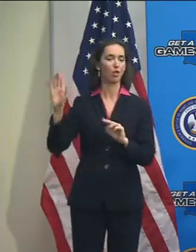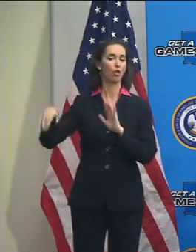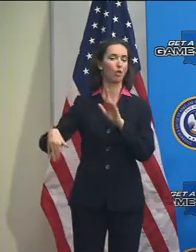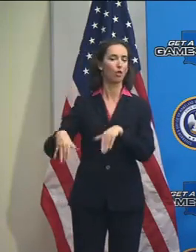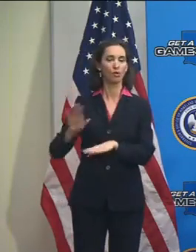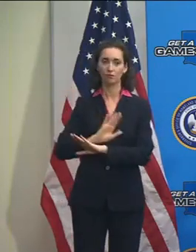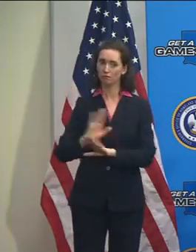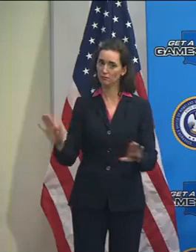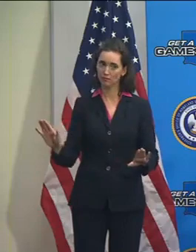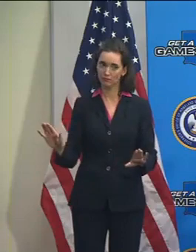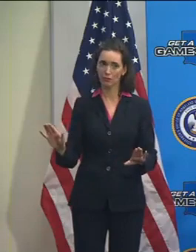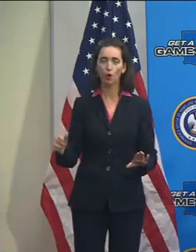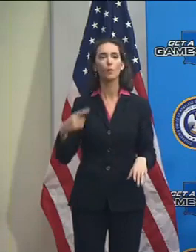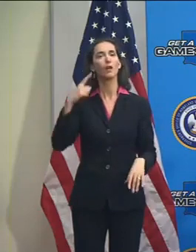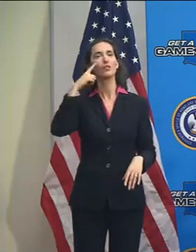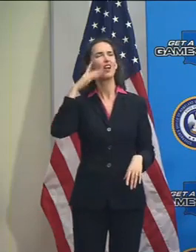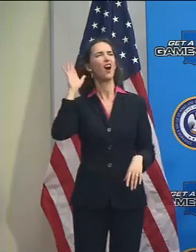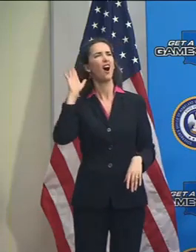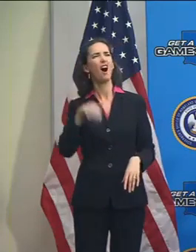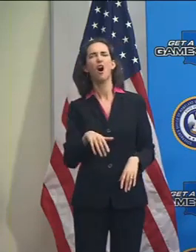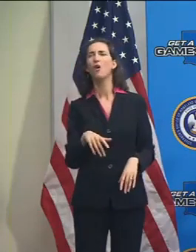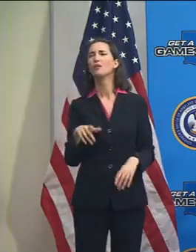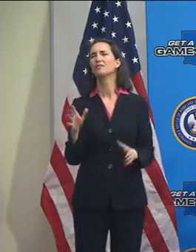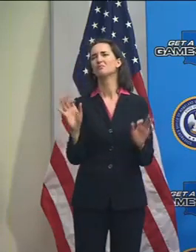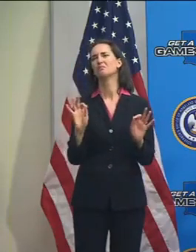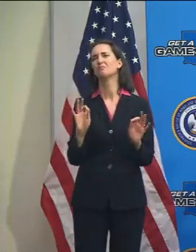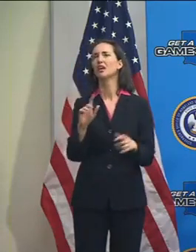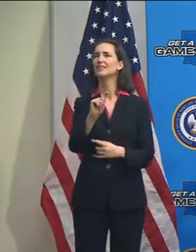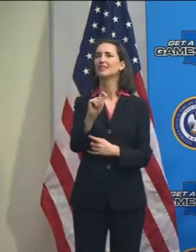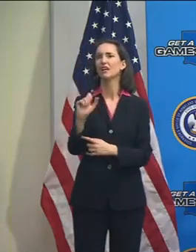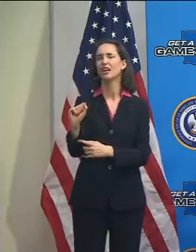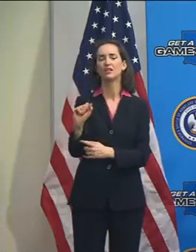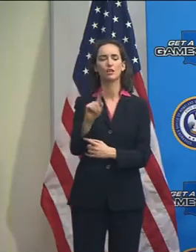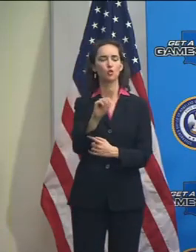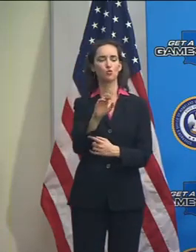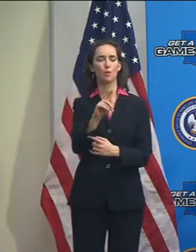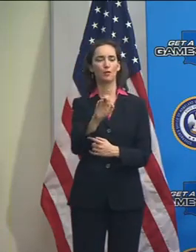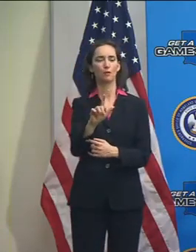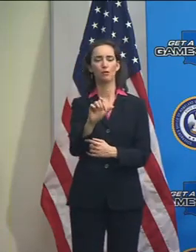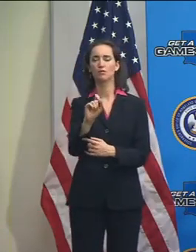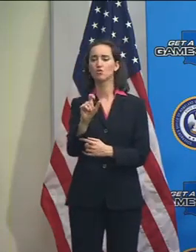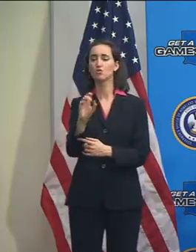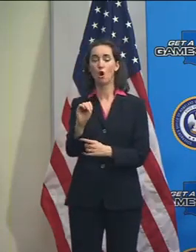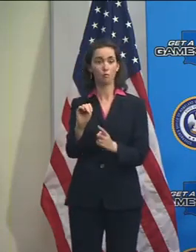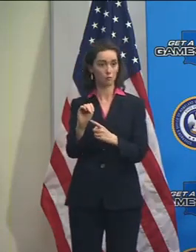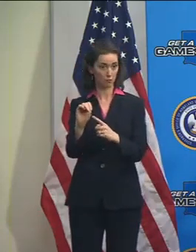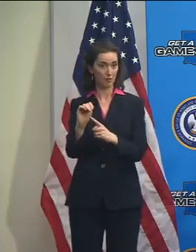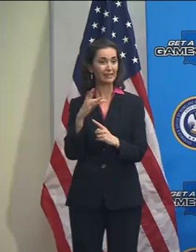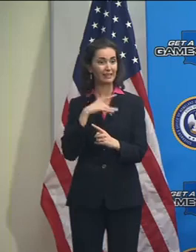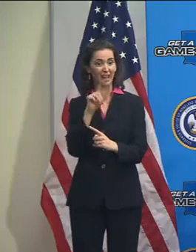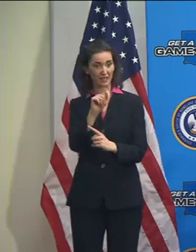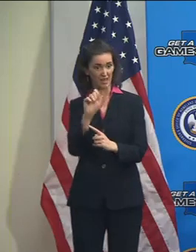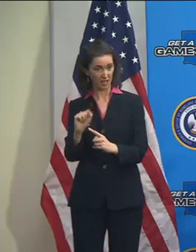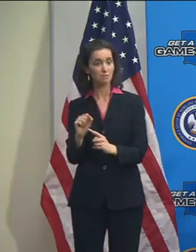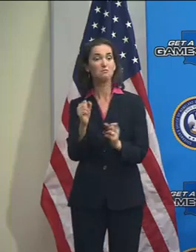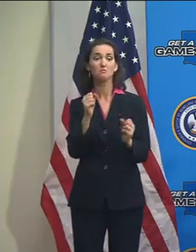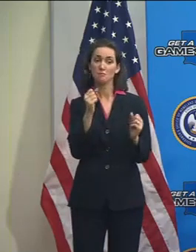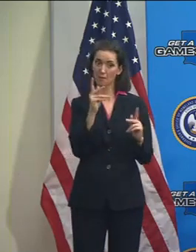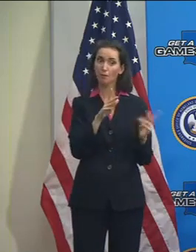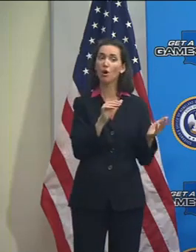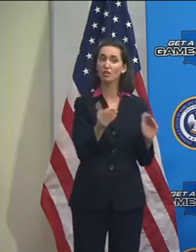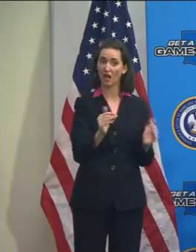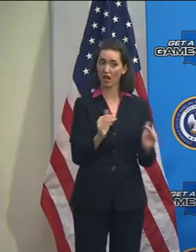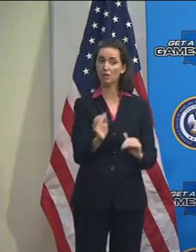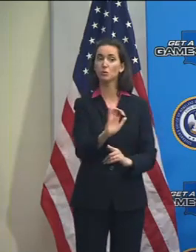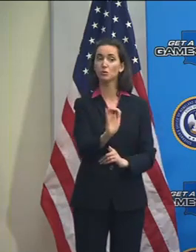let your guard down thinking that, oh, it's only a tropical storm. Lots of deaths happen, unfortunately, in